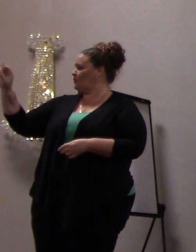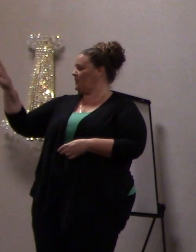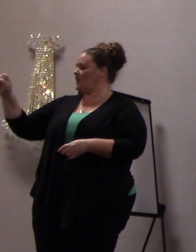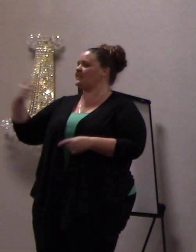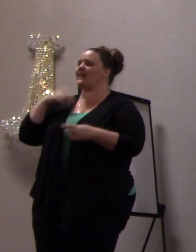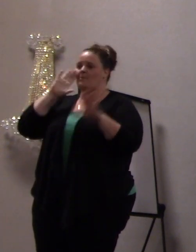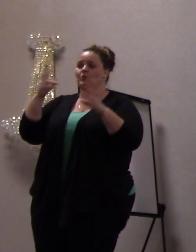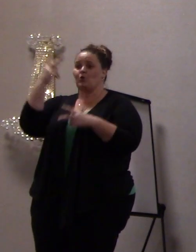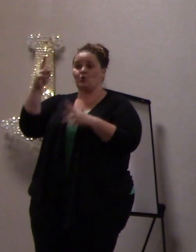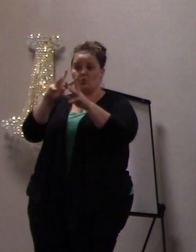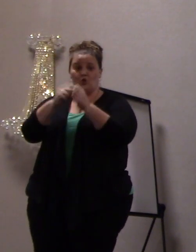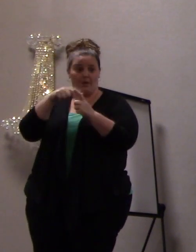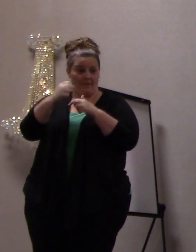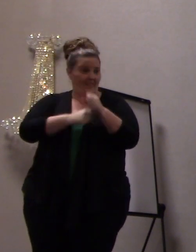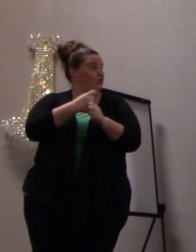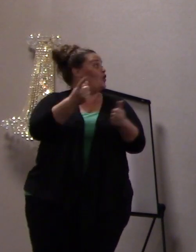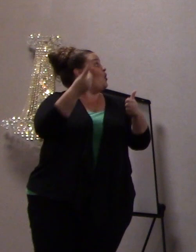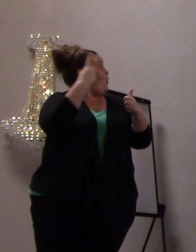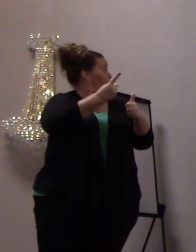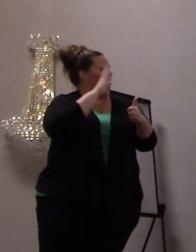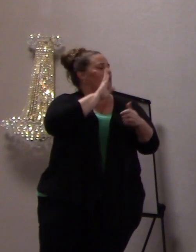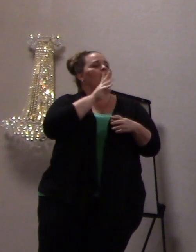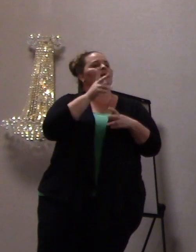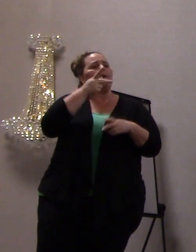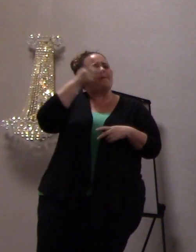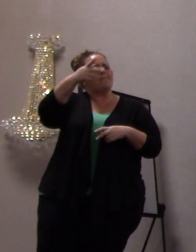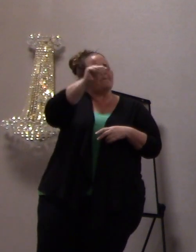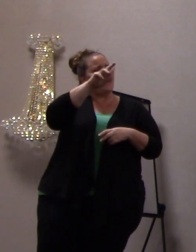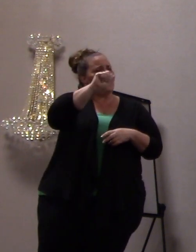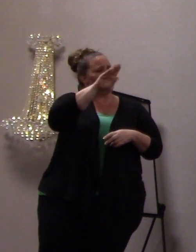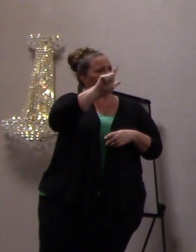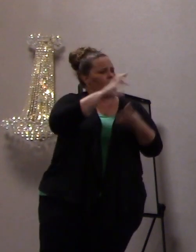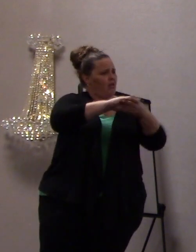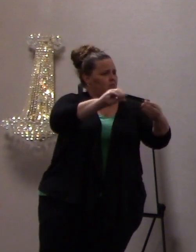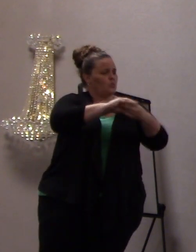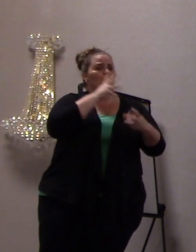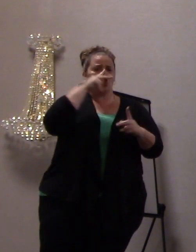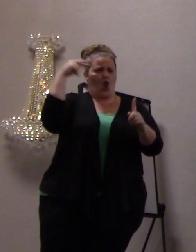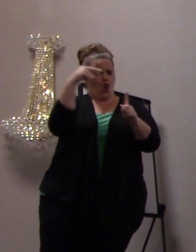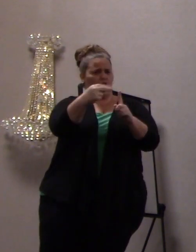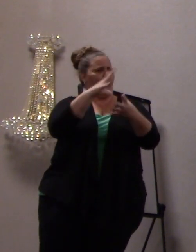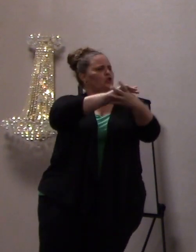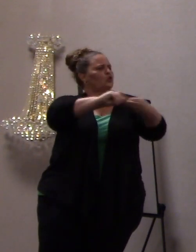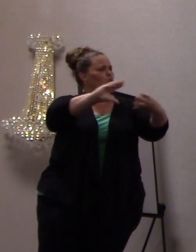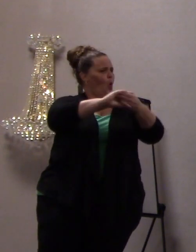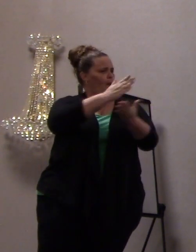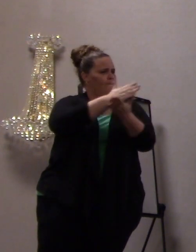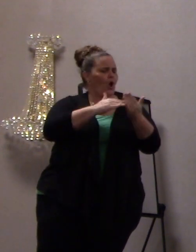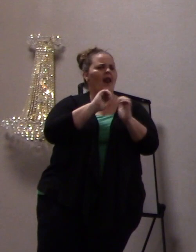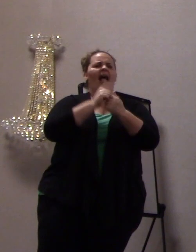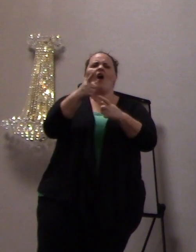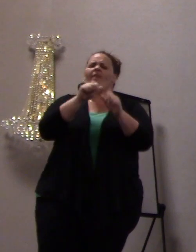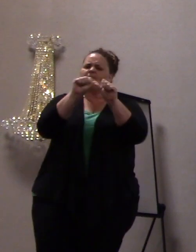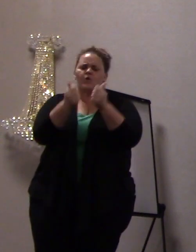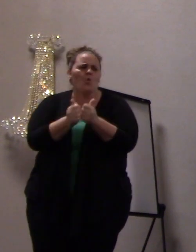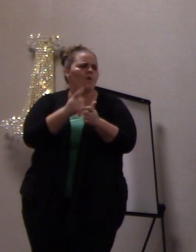2 workshops this year. One we're going to be doing is parables. We're going to be looking at the story part of it, how they are formed,